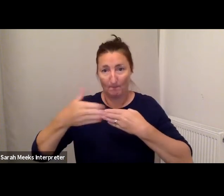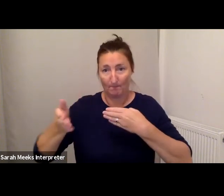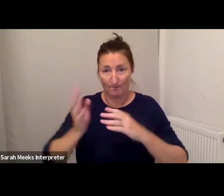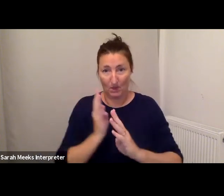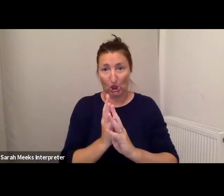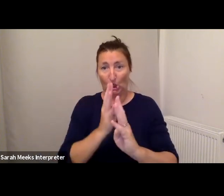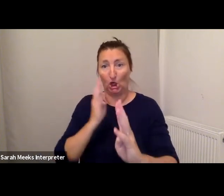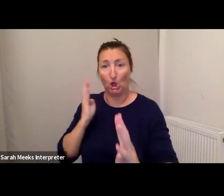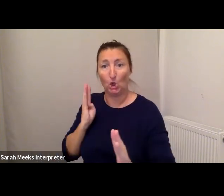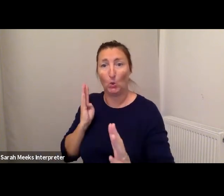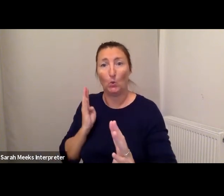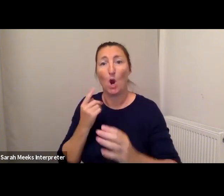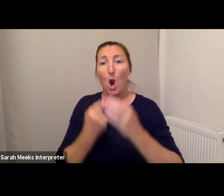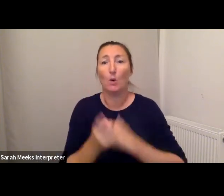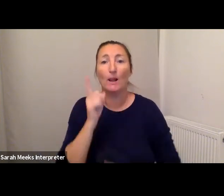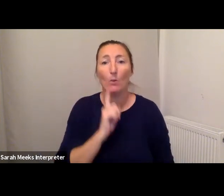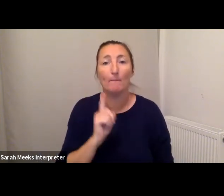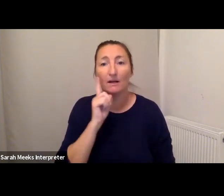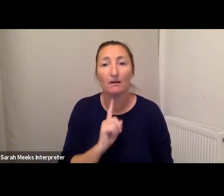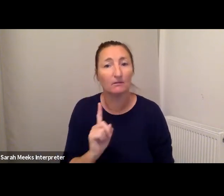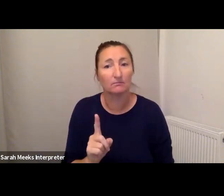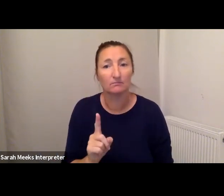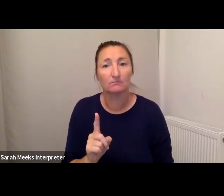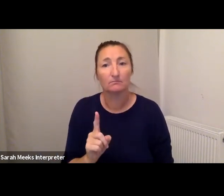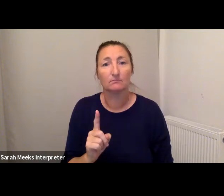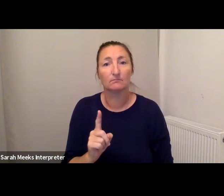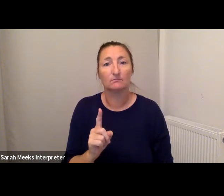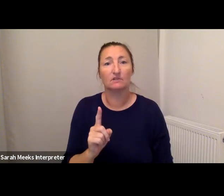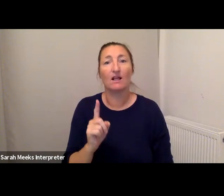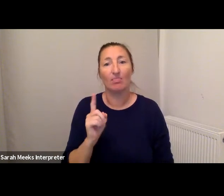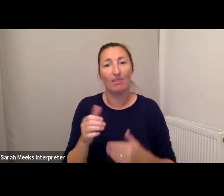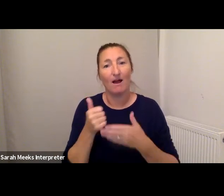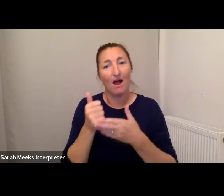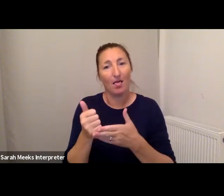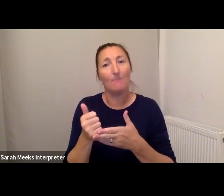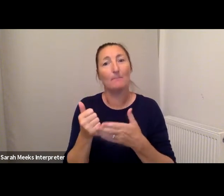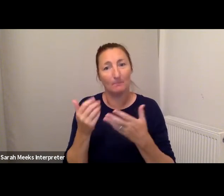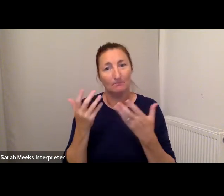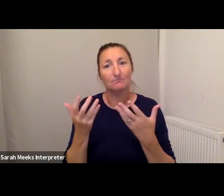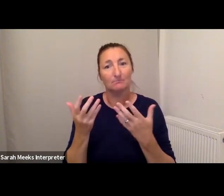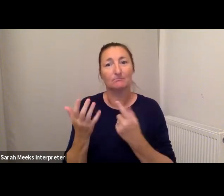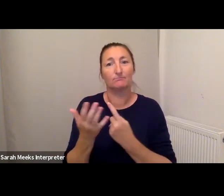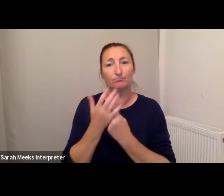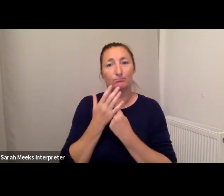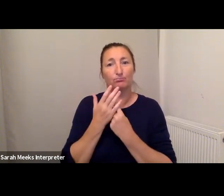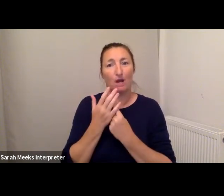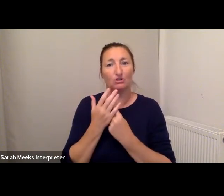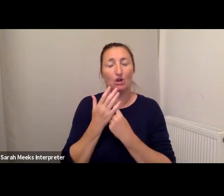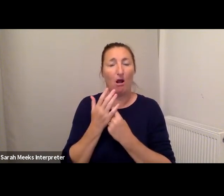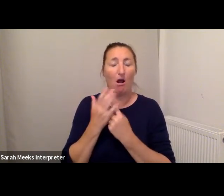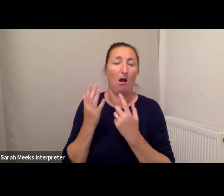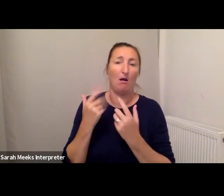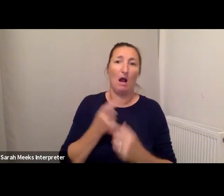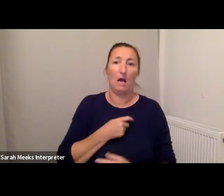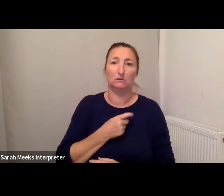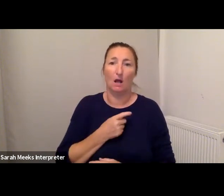space for women, takes down a lot of the pressure and anxiety